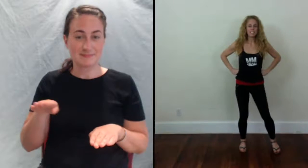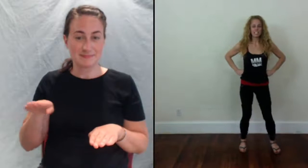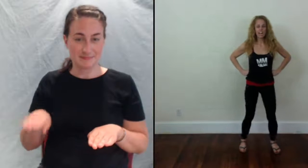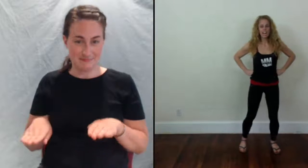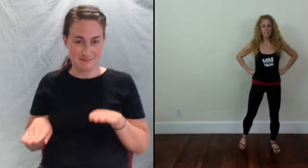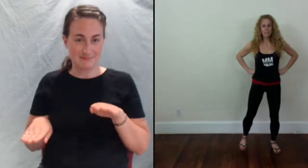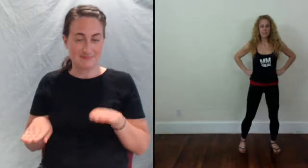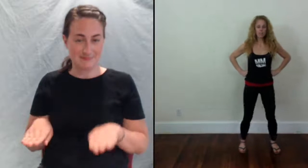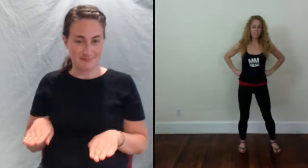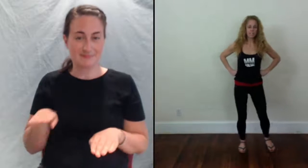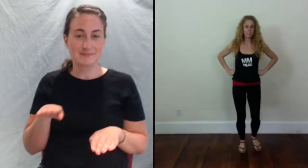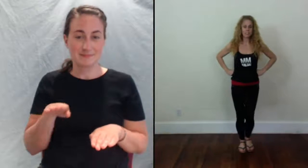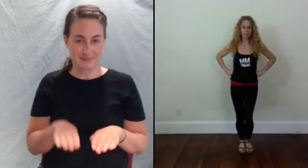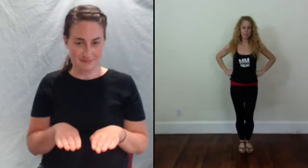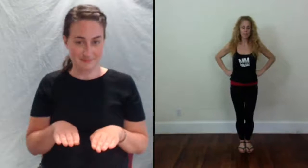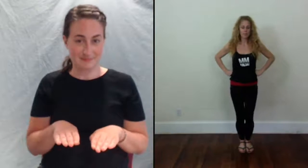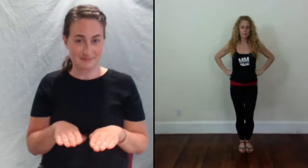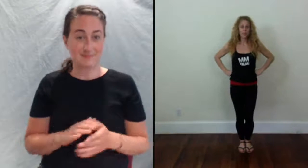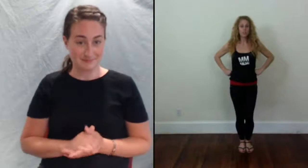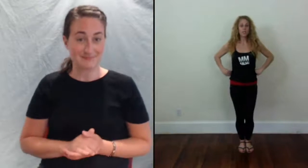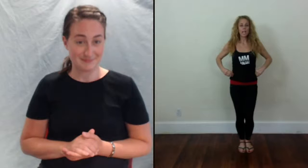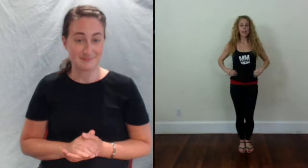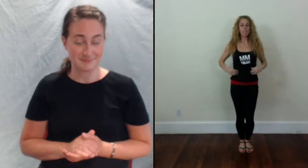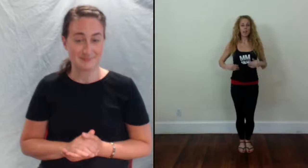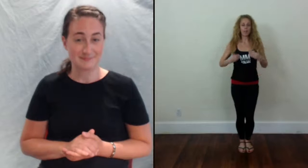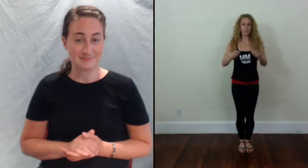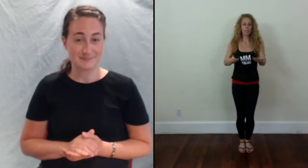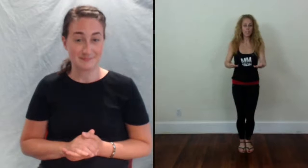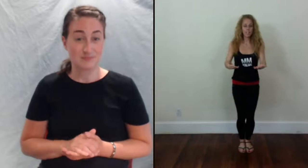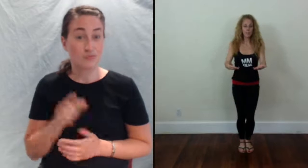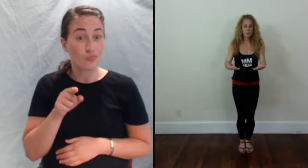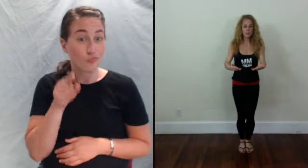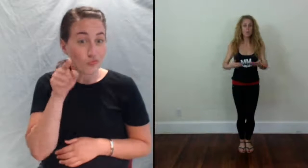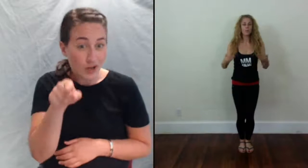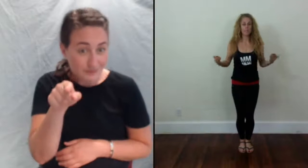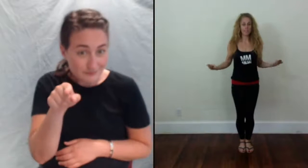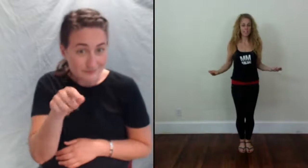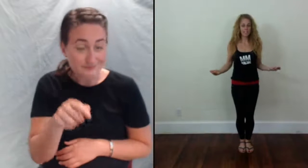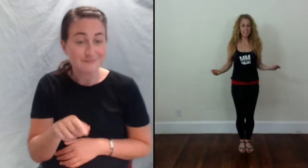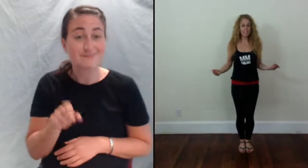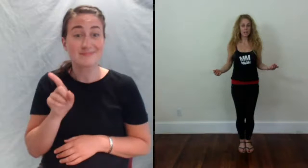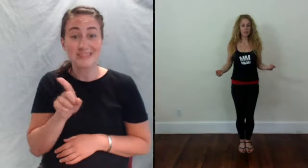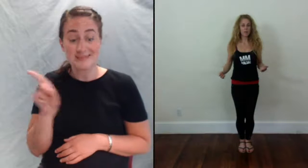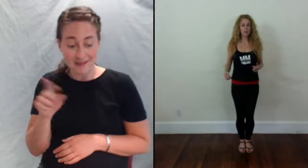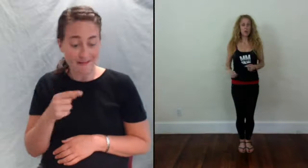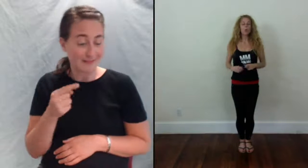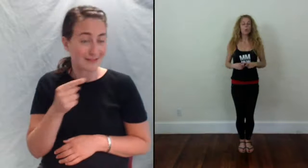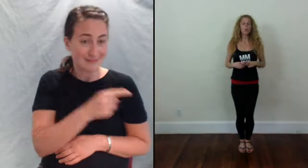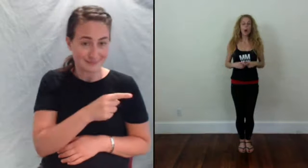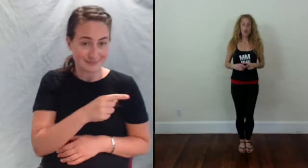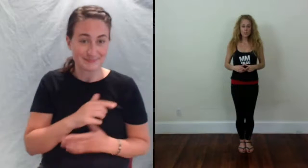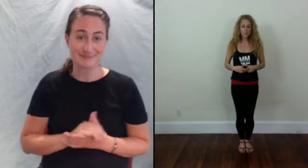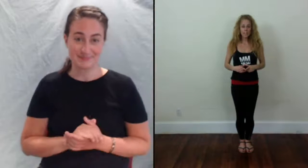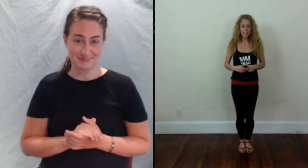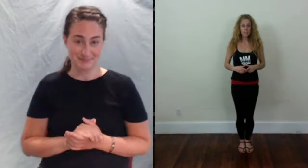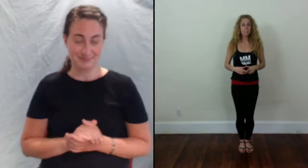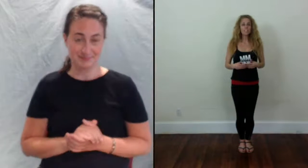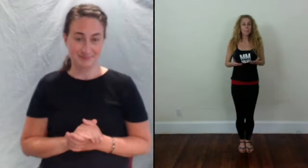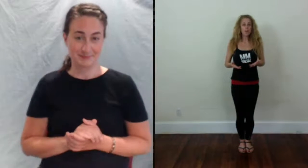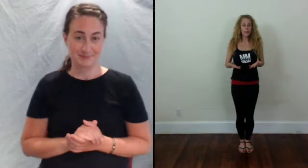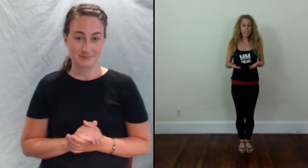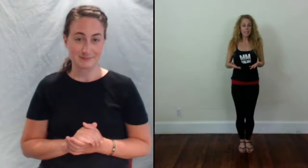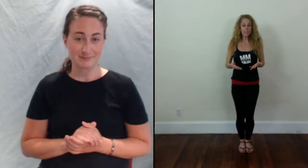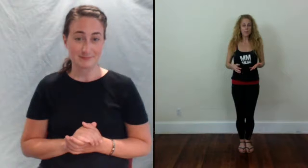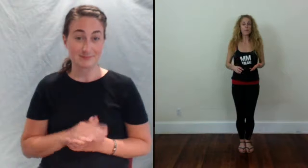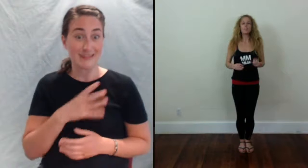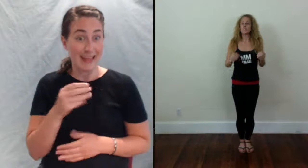and side in place together. So we have our front step, and we have our side step. We also last week